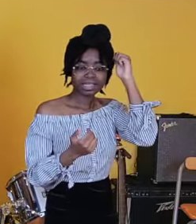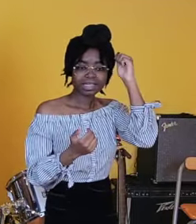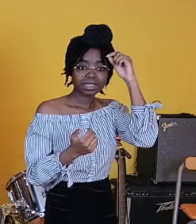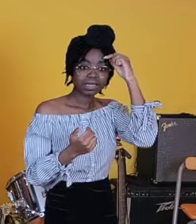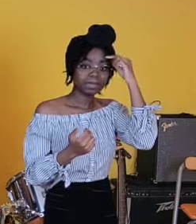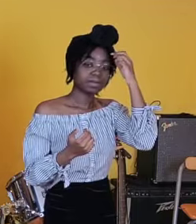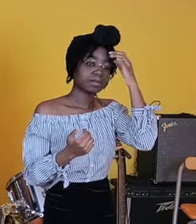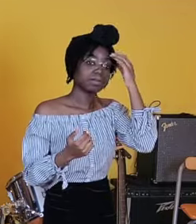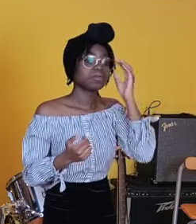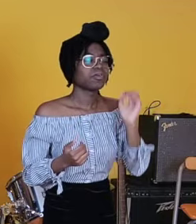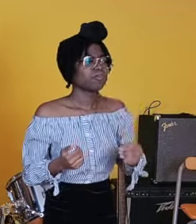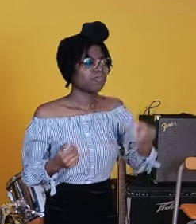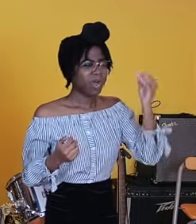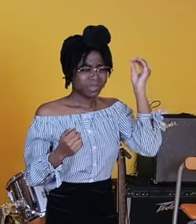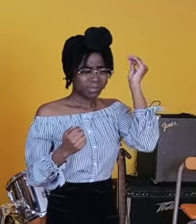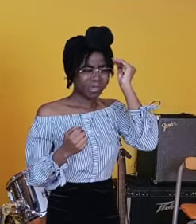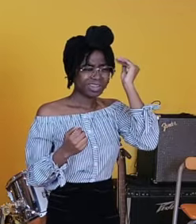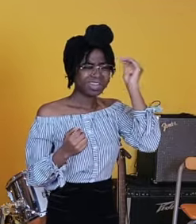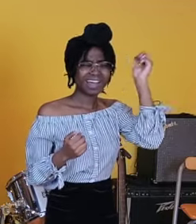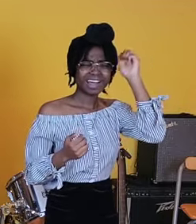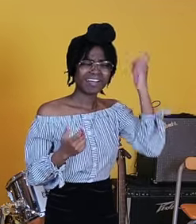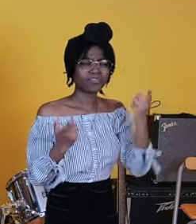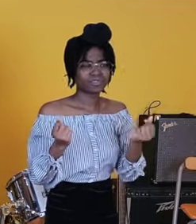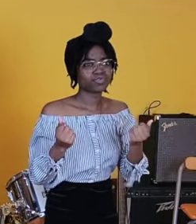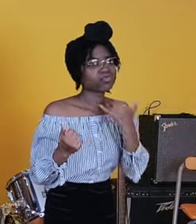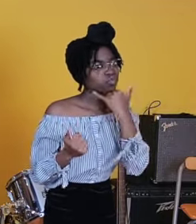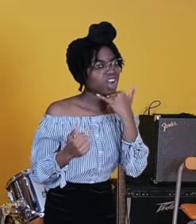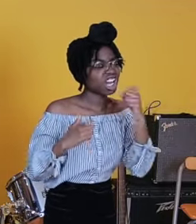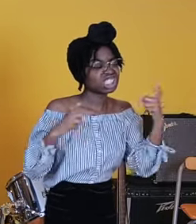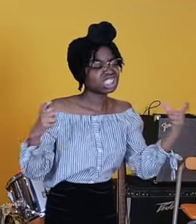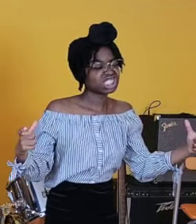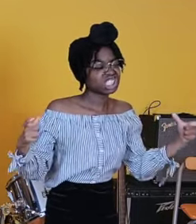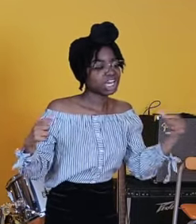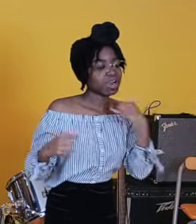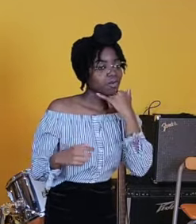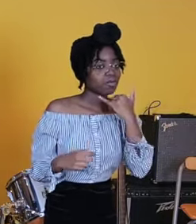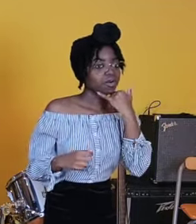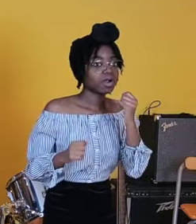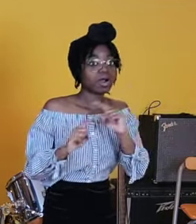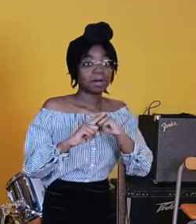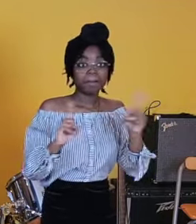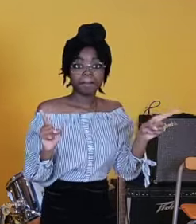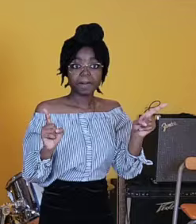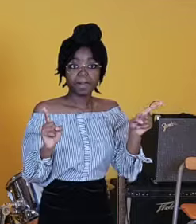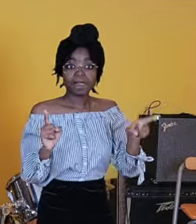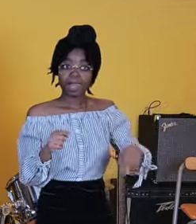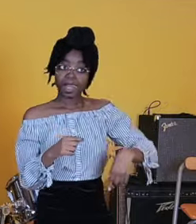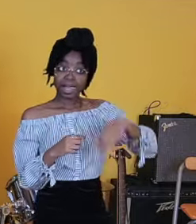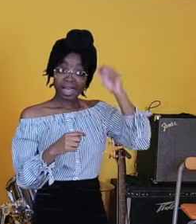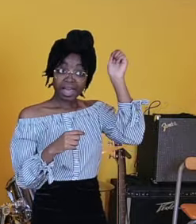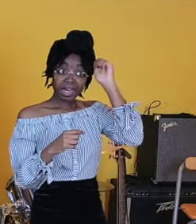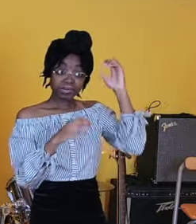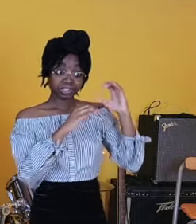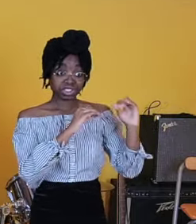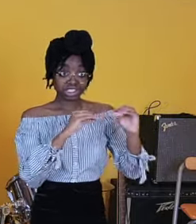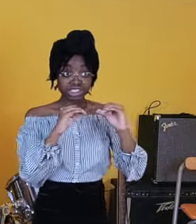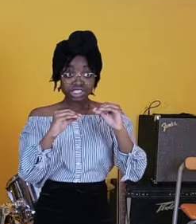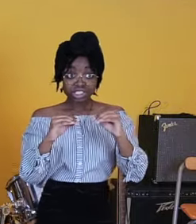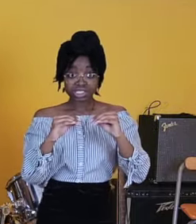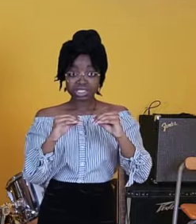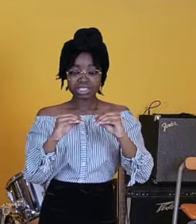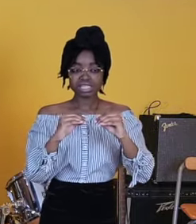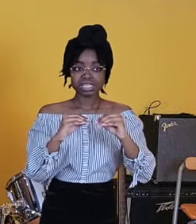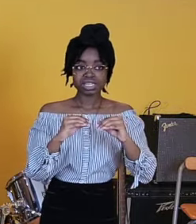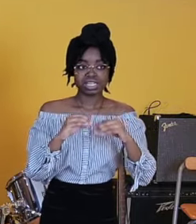time, we all know what he did. We see that as a dad, his input gave Abel the faith that he needed so that